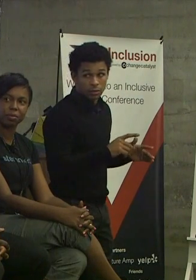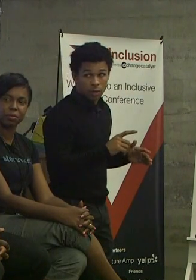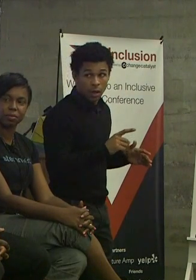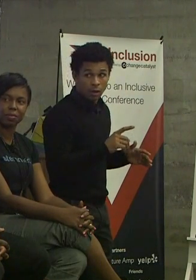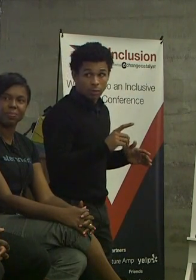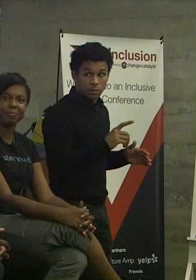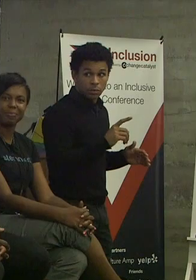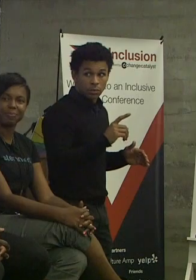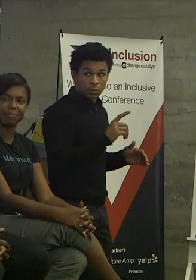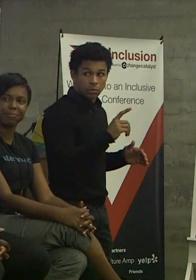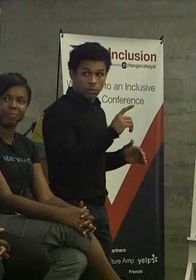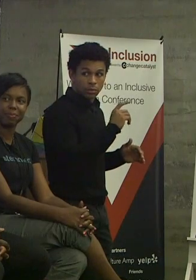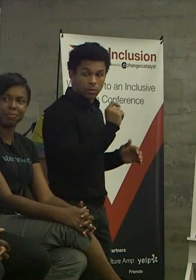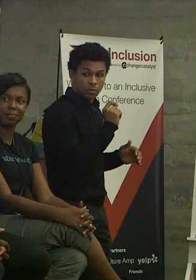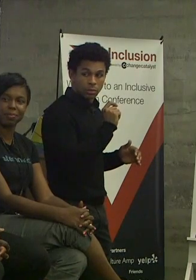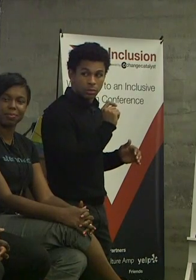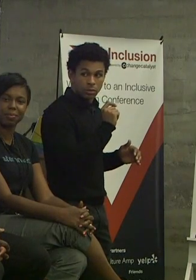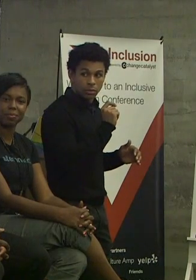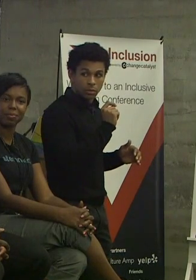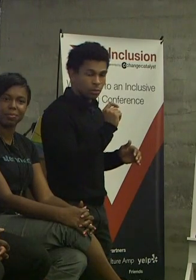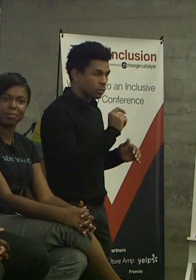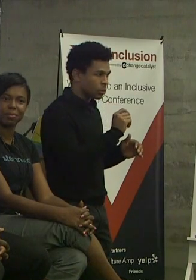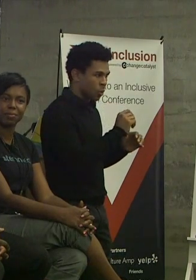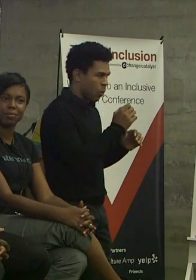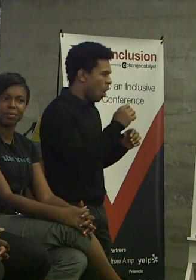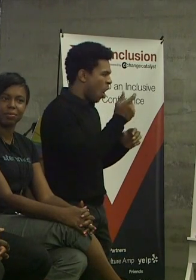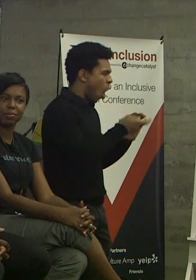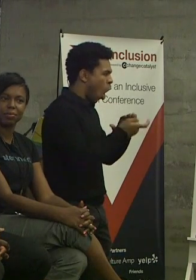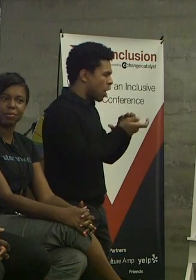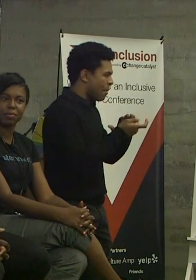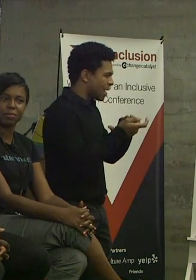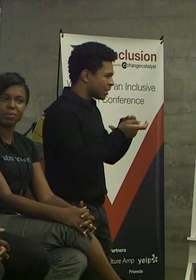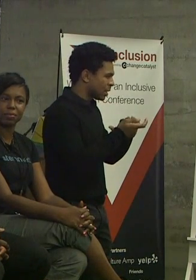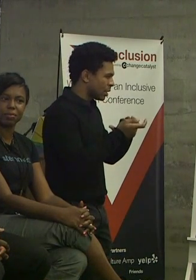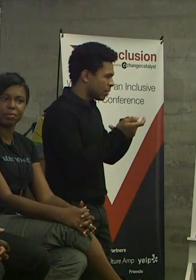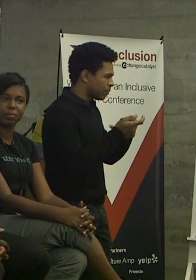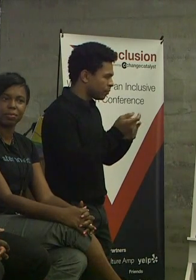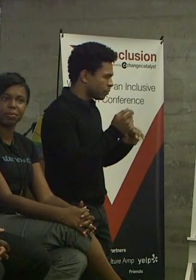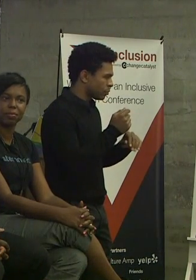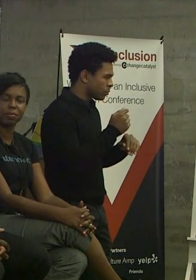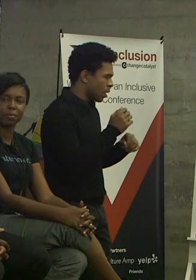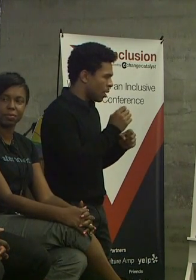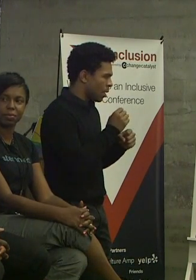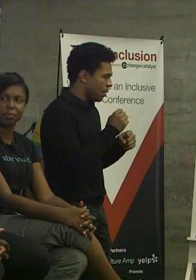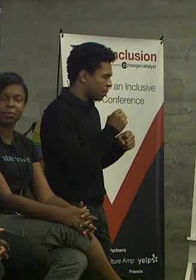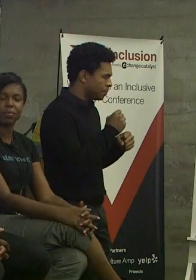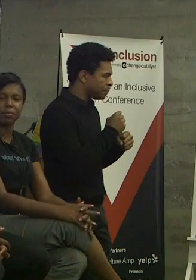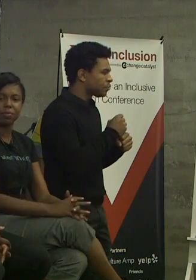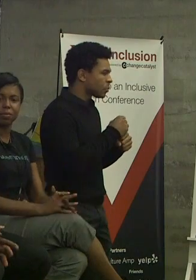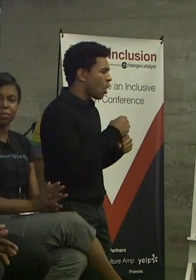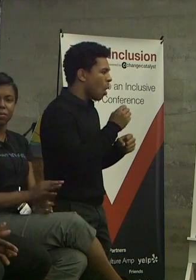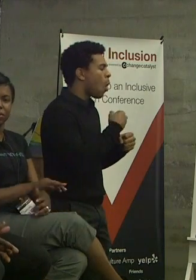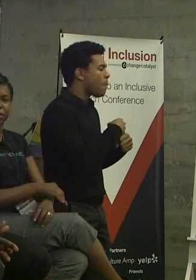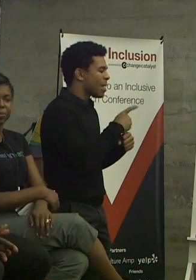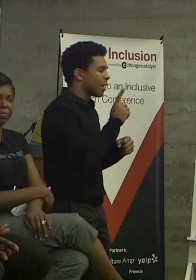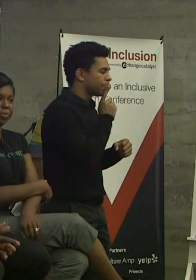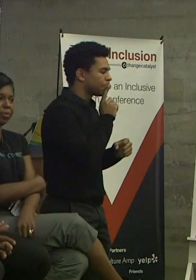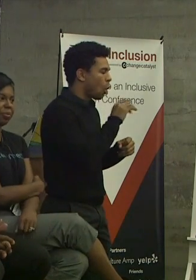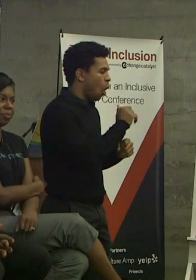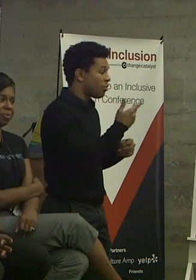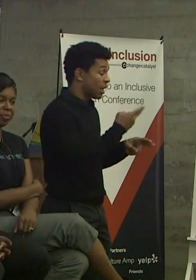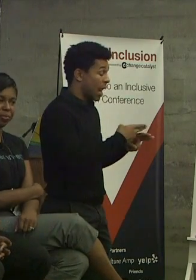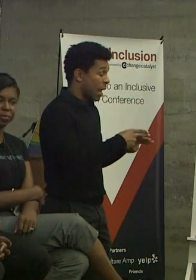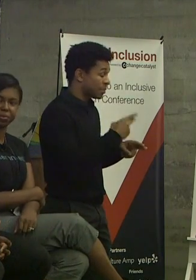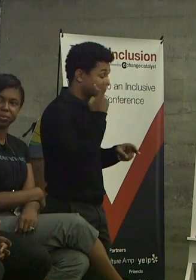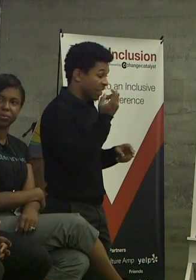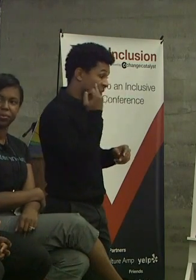anonymize the names. Will that create a way to remove the biases that are there, and the universities? So